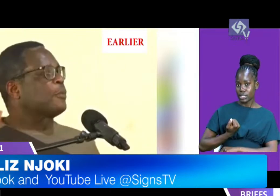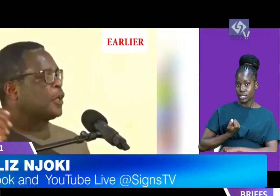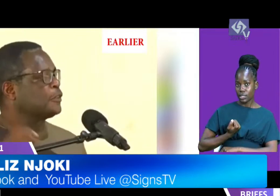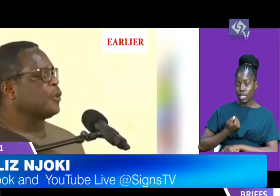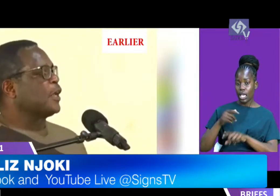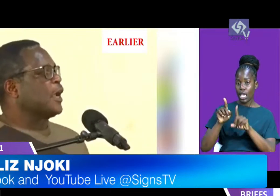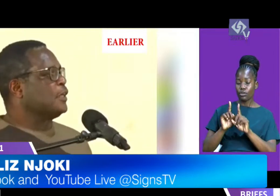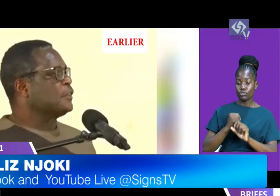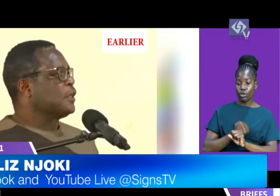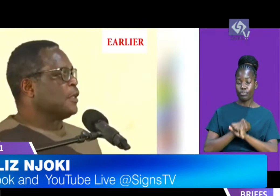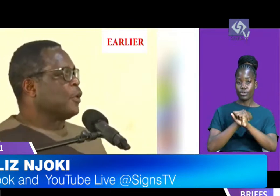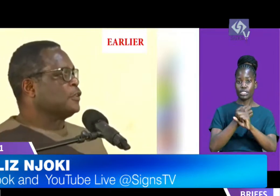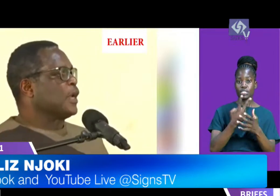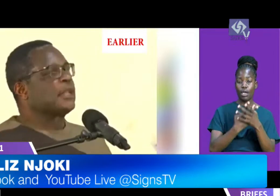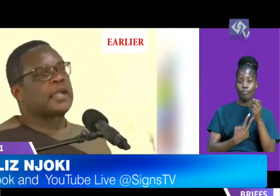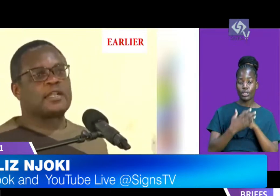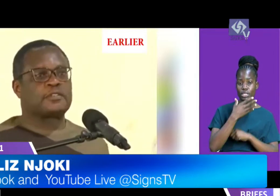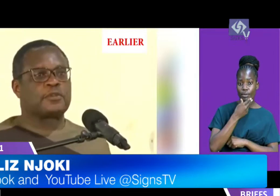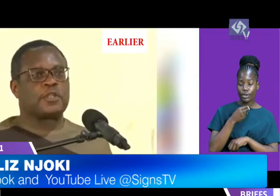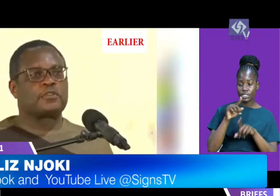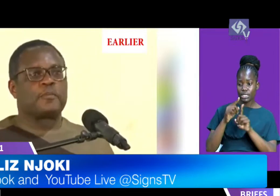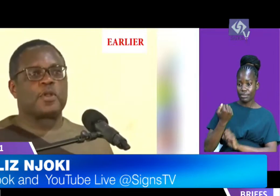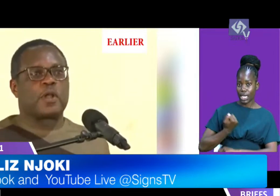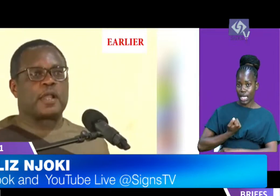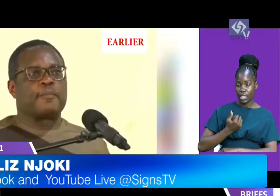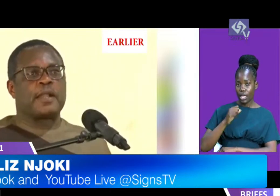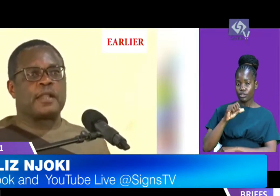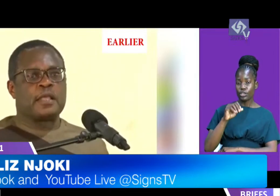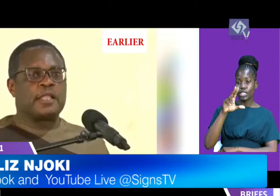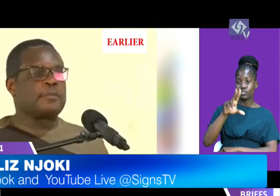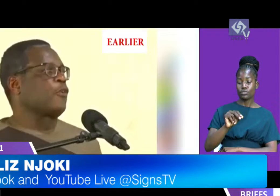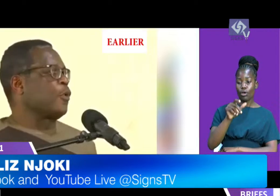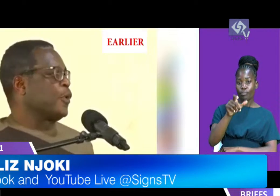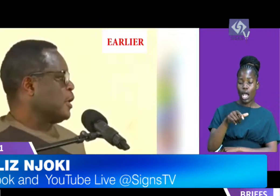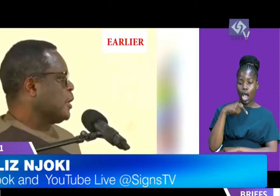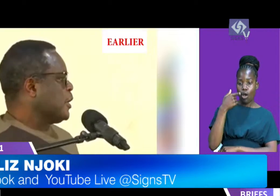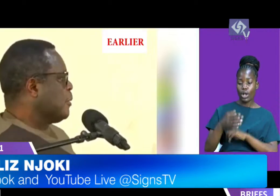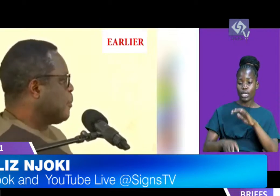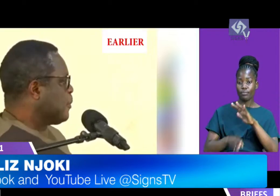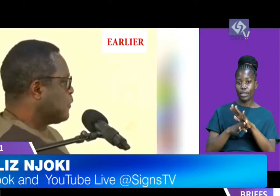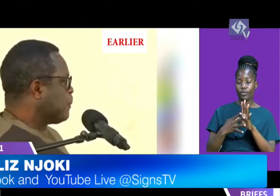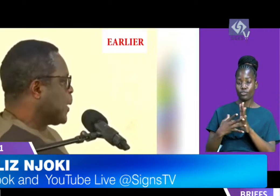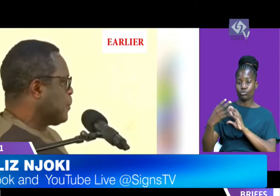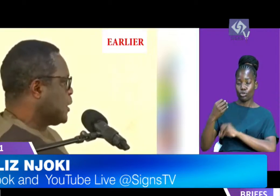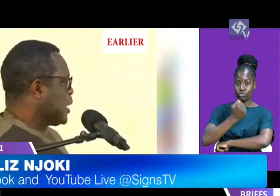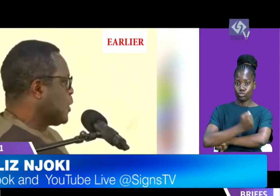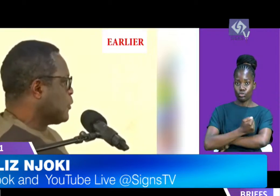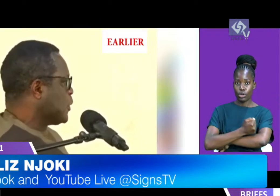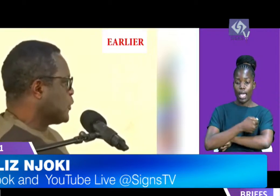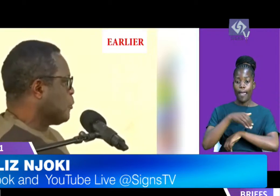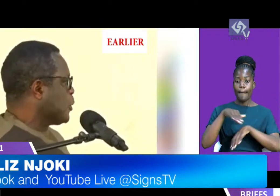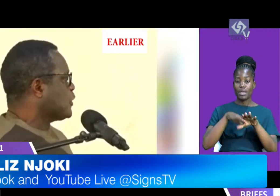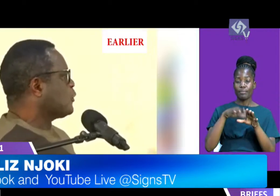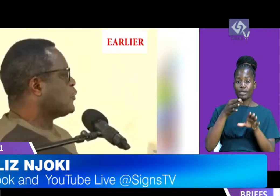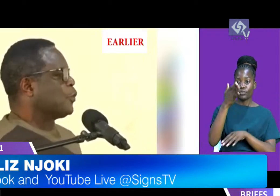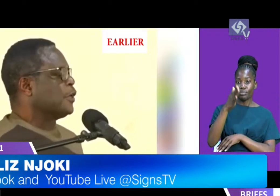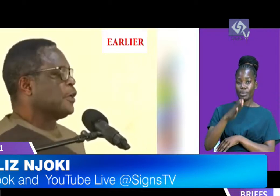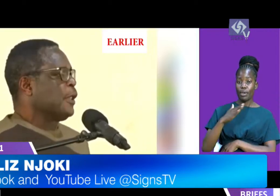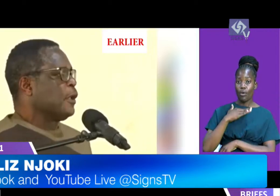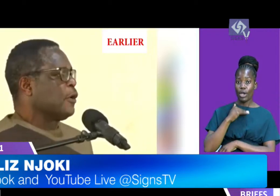protects both the guys, the boys, and the girls. So there's nobody who can ban them from going. The members of parliament, I want to ask you, because I was told, one